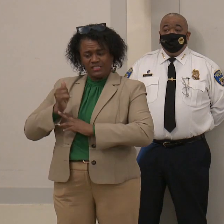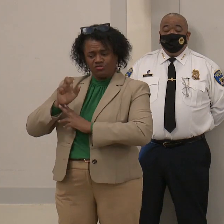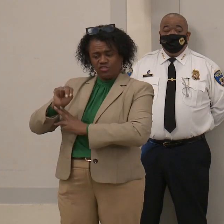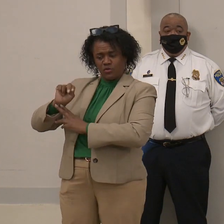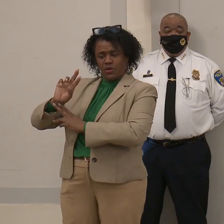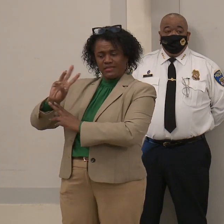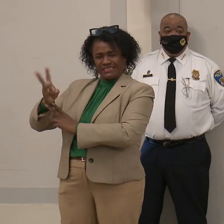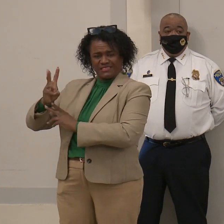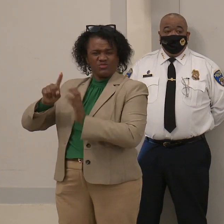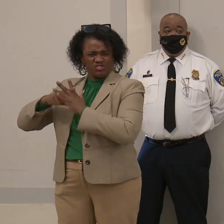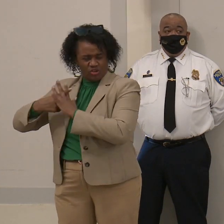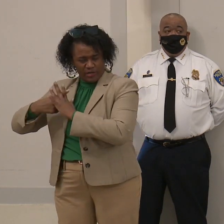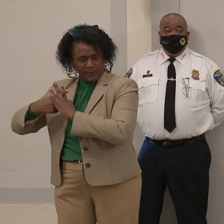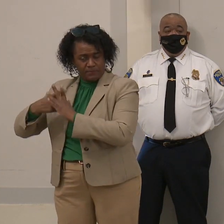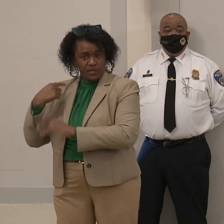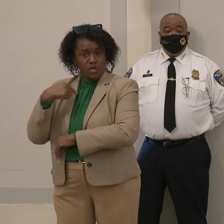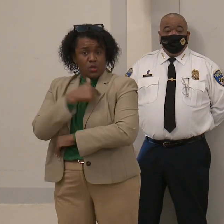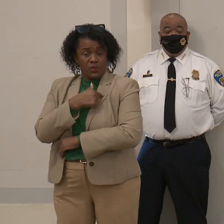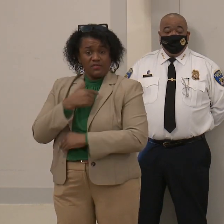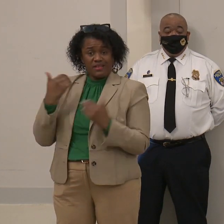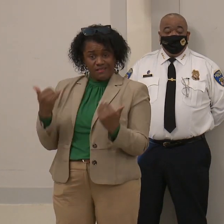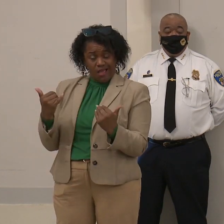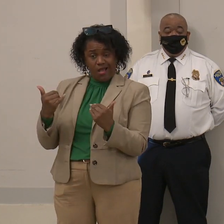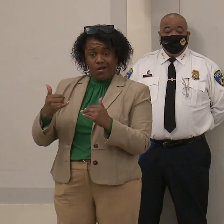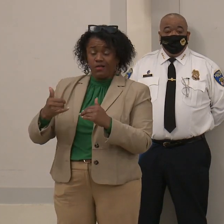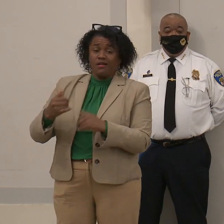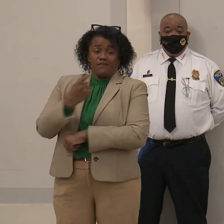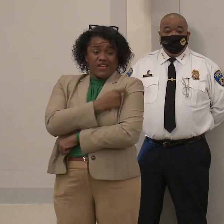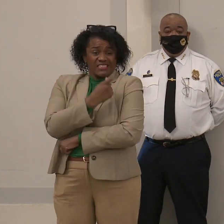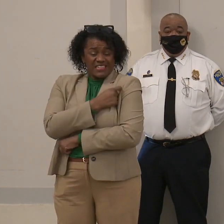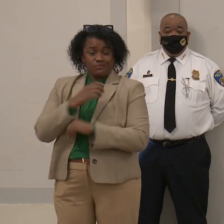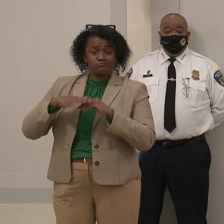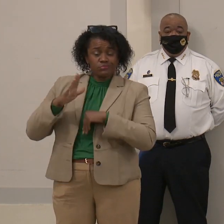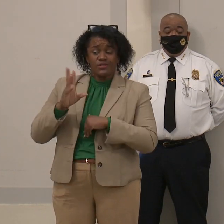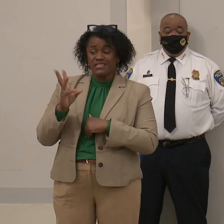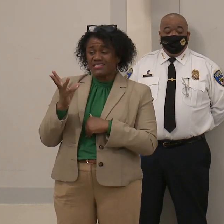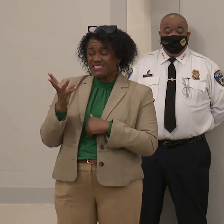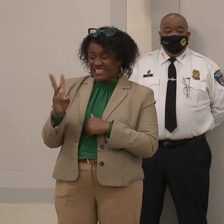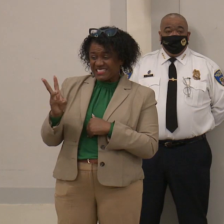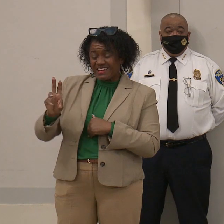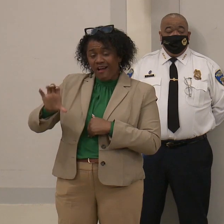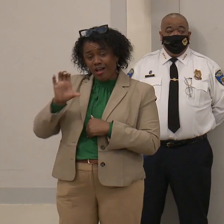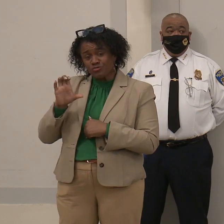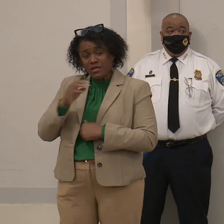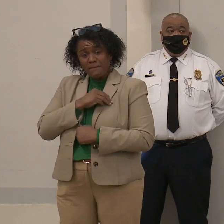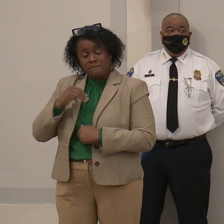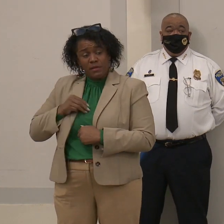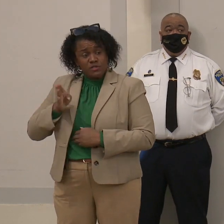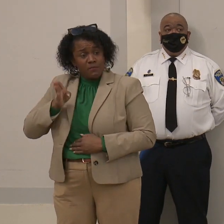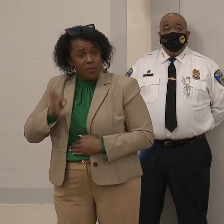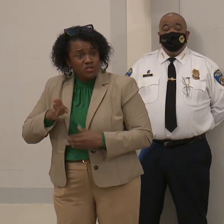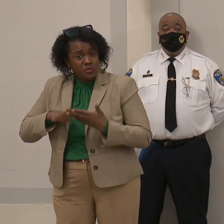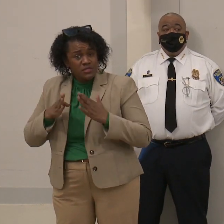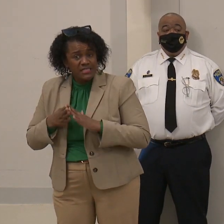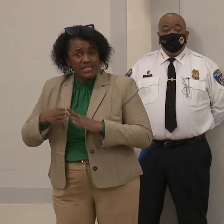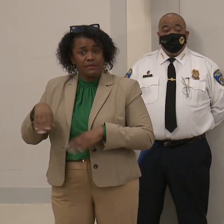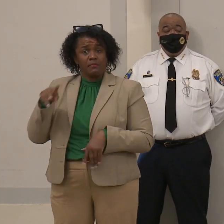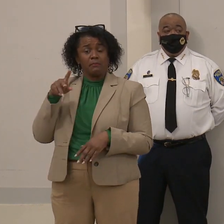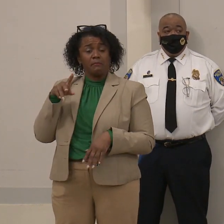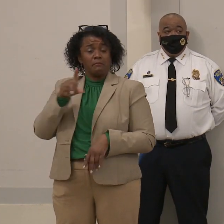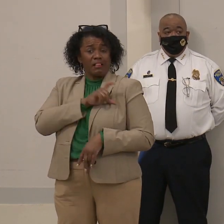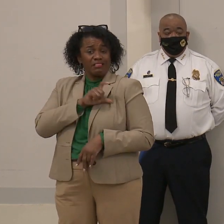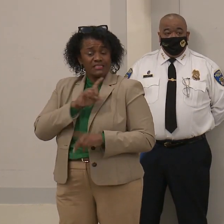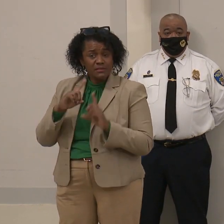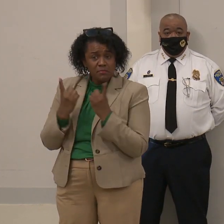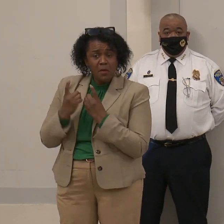6th. We have gone on to vaccinate more than 1,600 members of the Baltimore Police Department